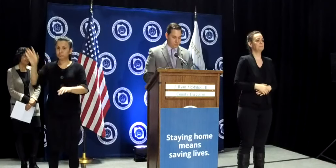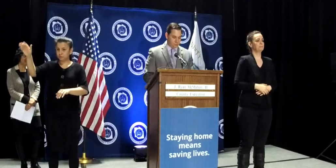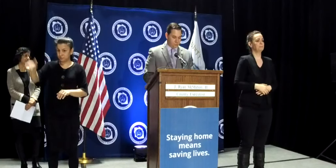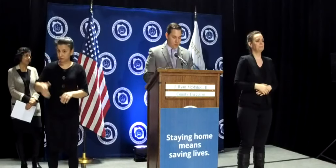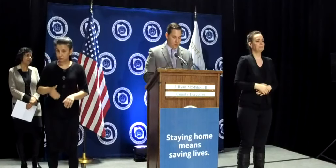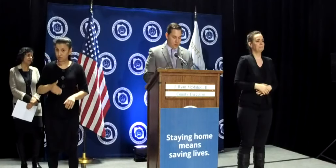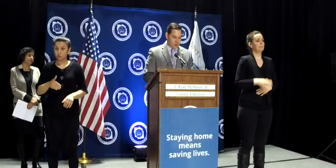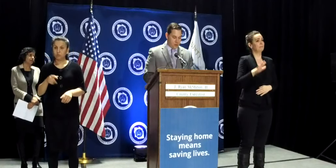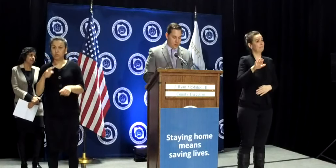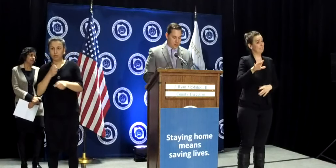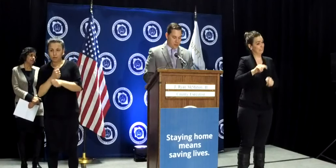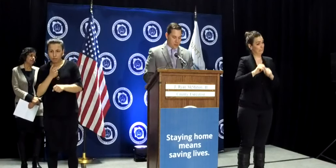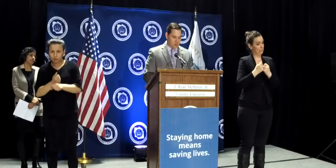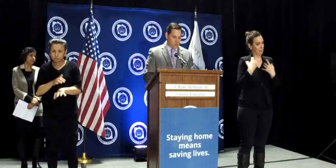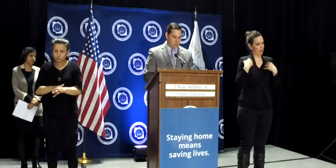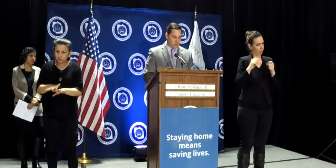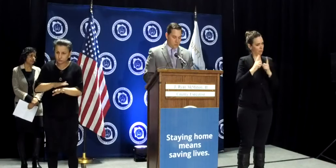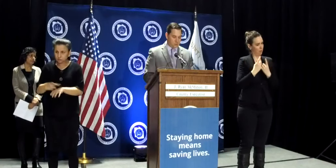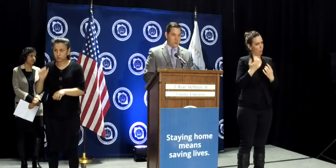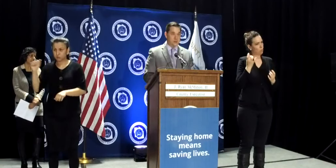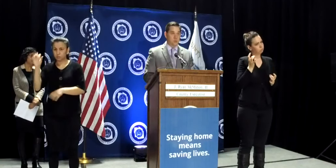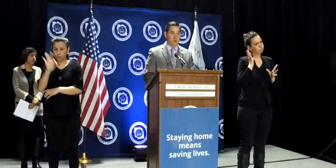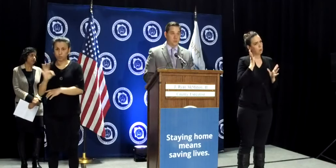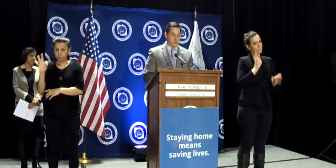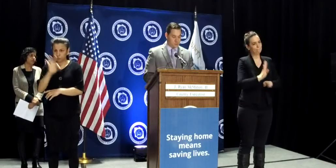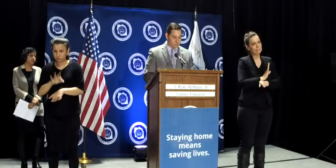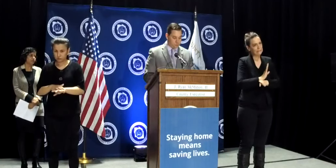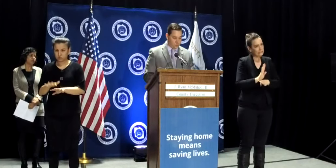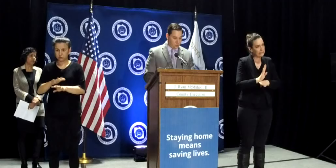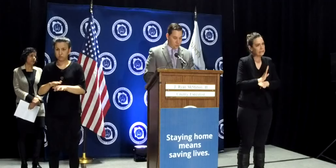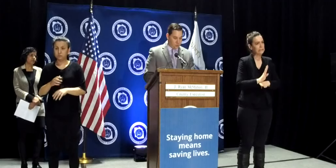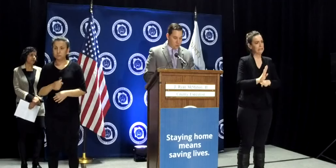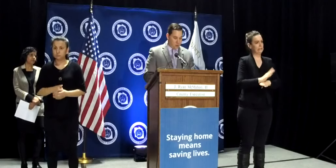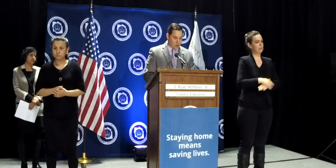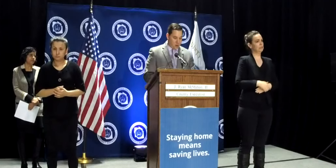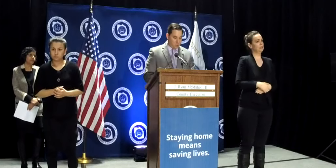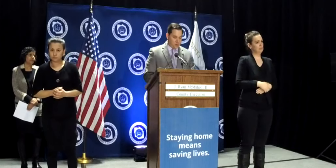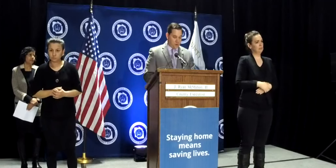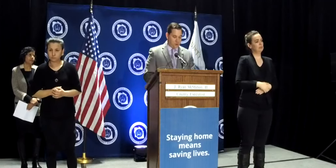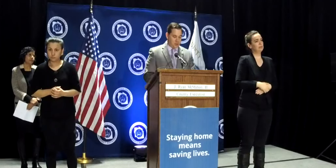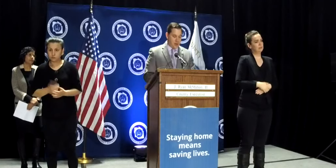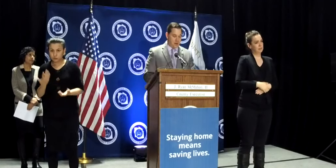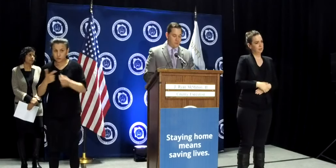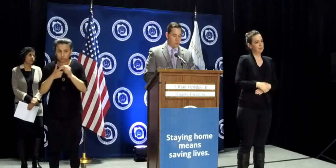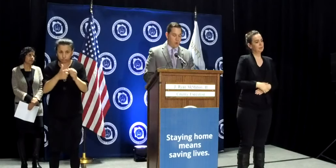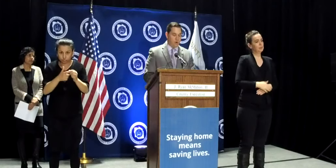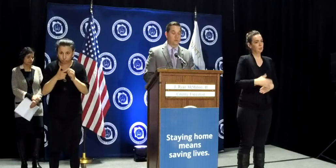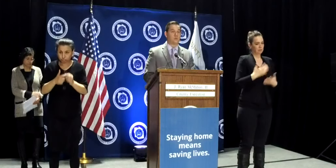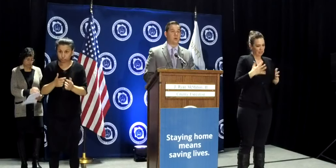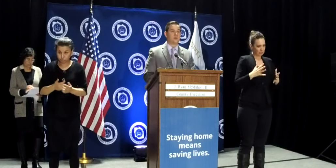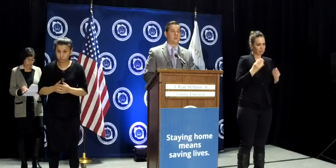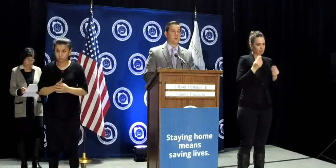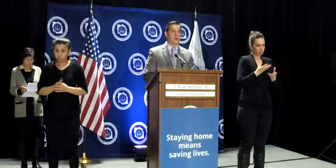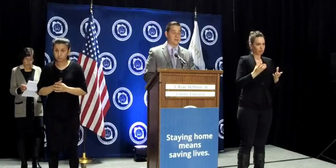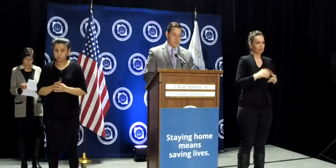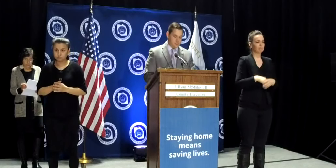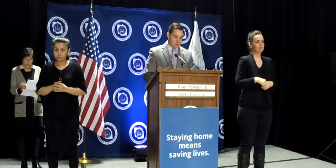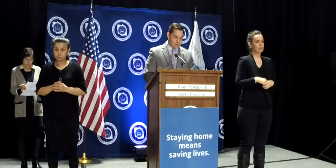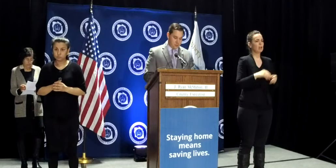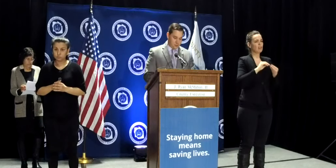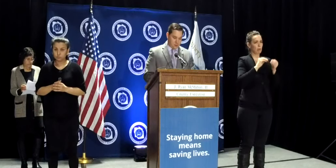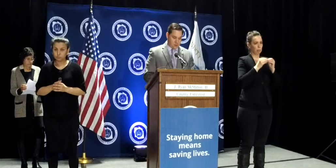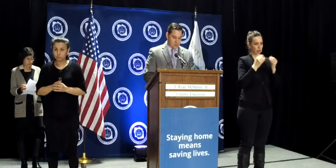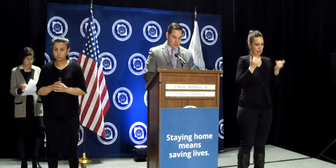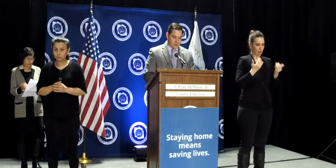busy. And then we'll take some questions. We currently have 442